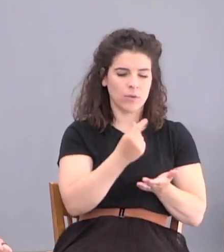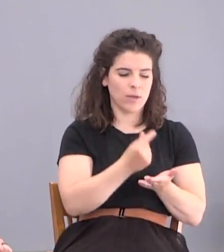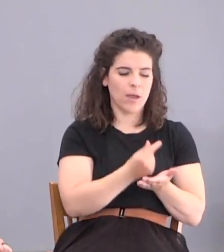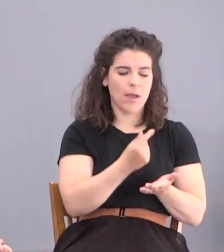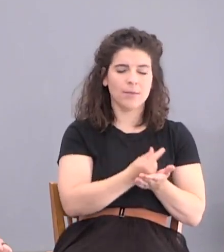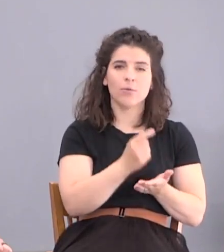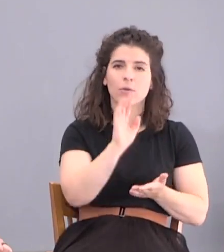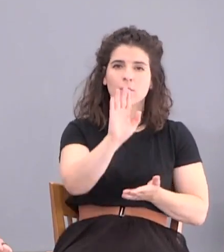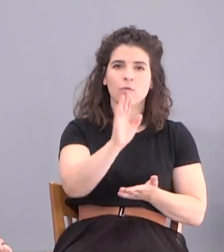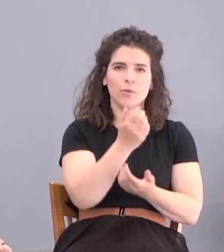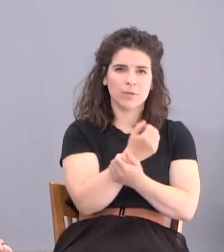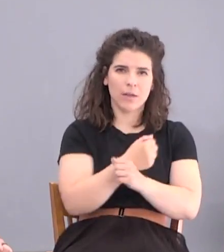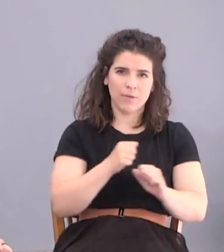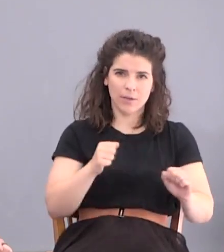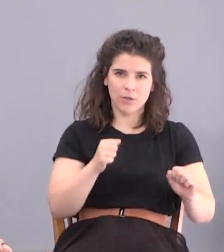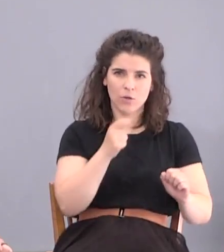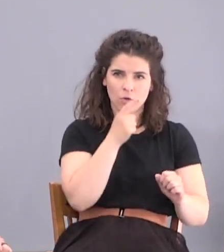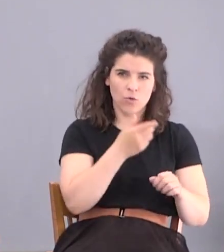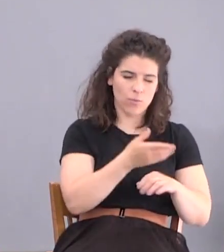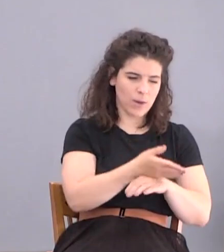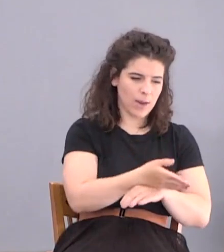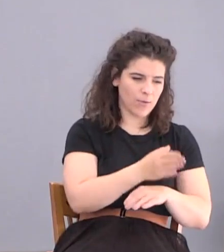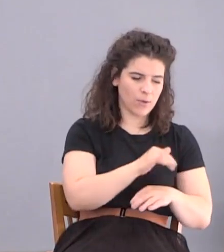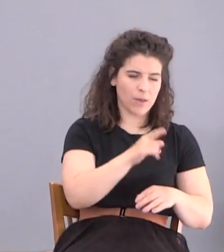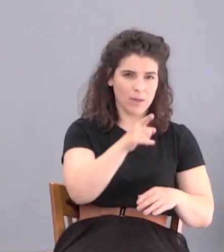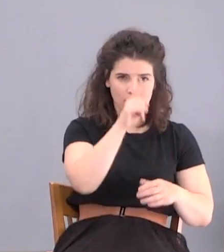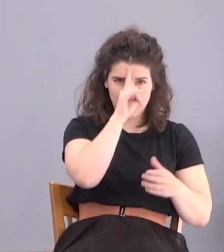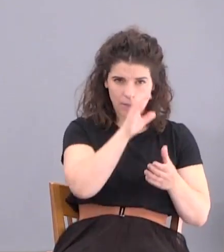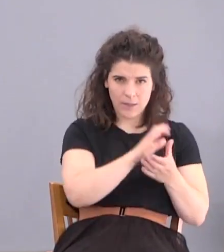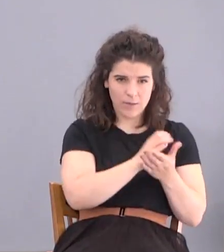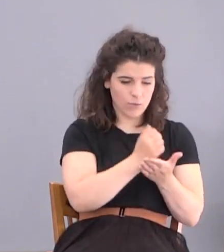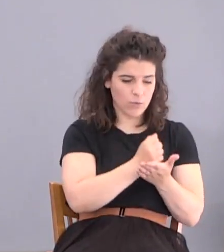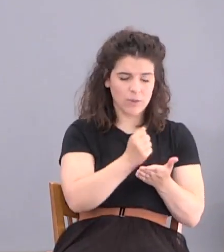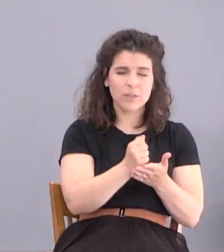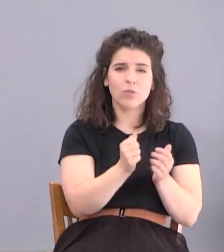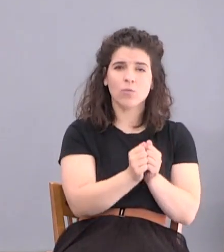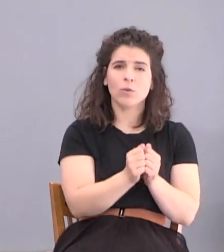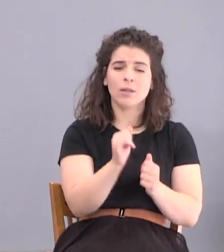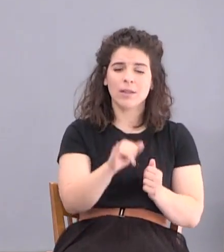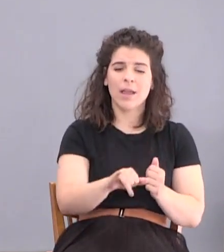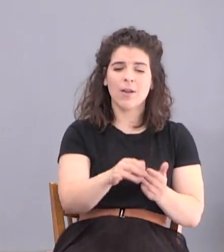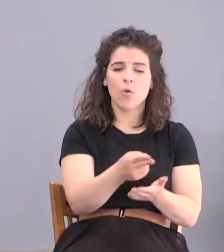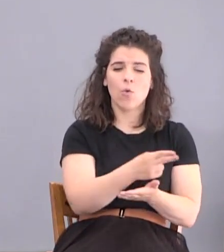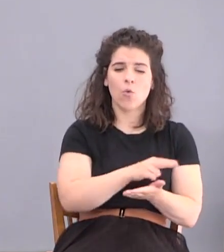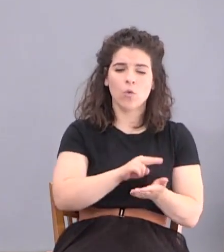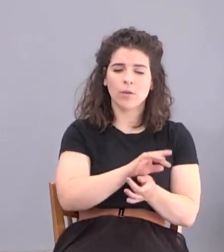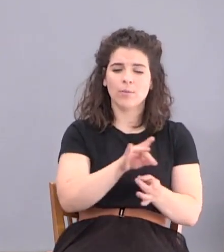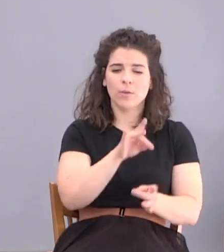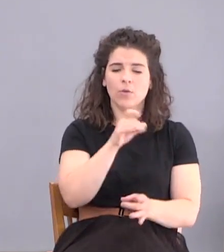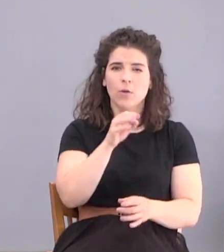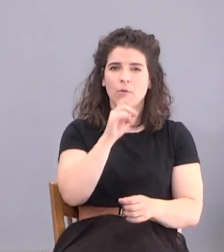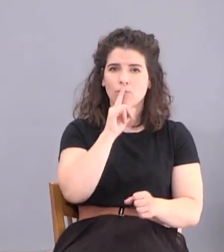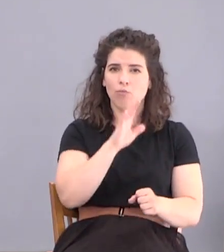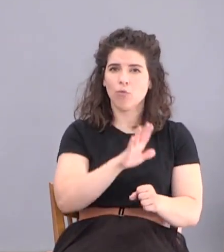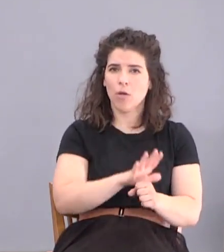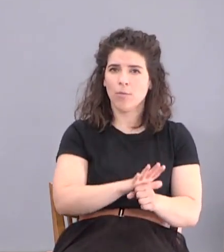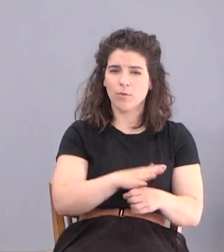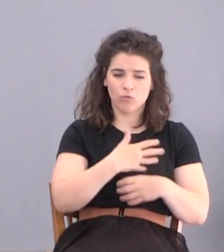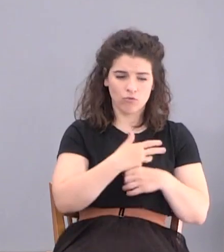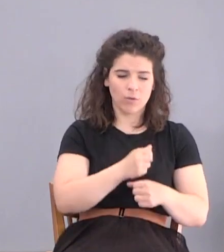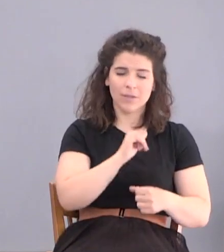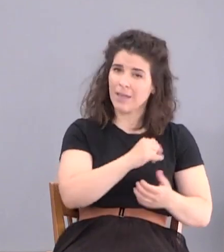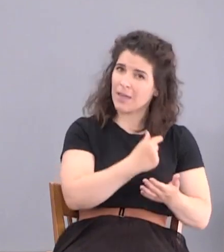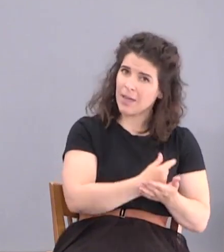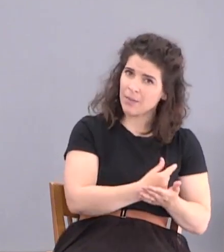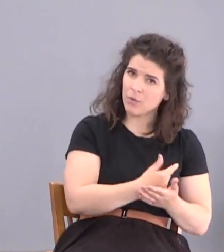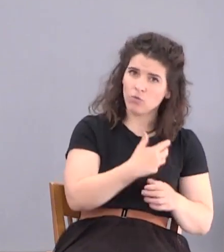salvation, in whom also after that ye believed, ye were sealed with the Holy Spirit of promise. When you trusted that gospel, when you trusted what Christ did on the